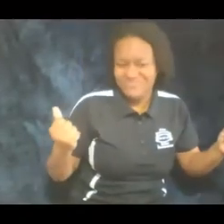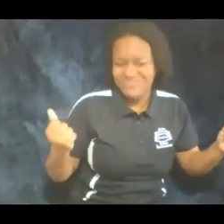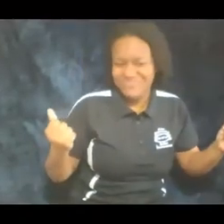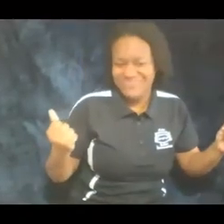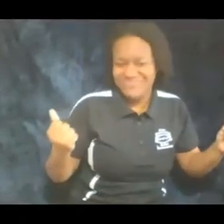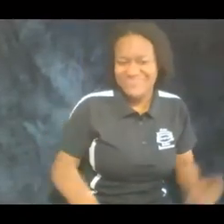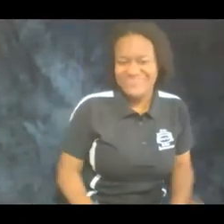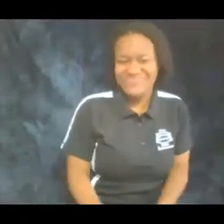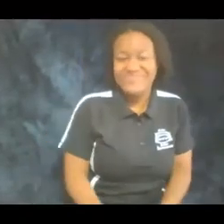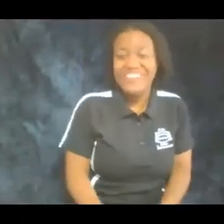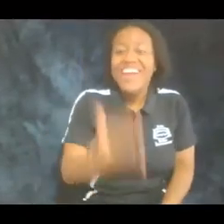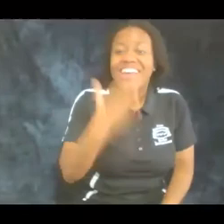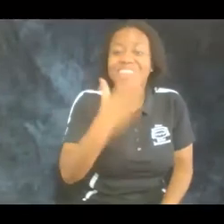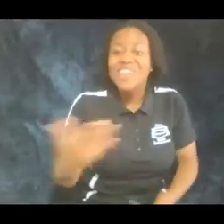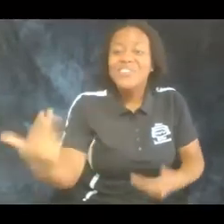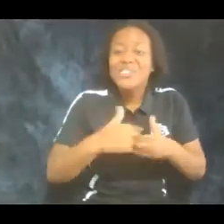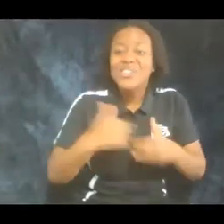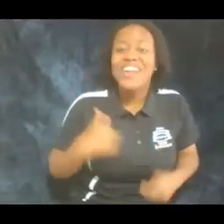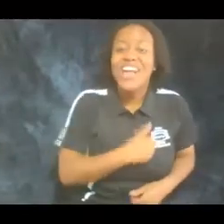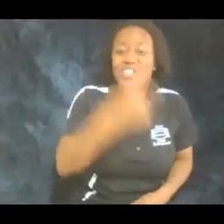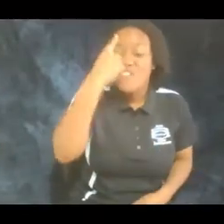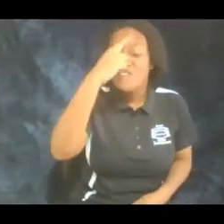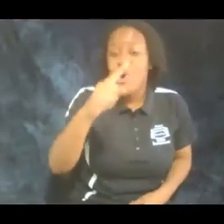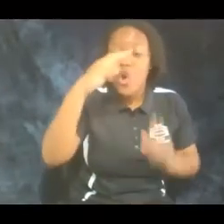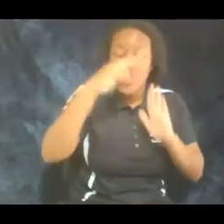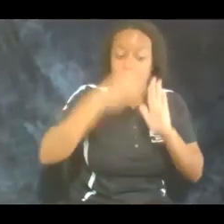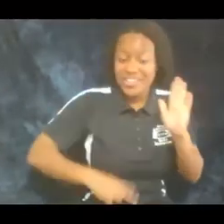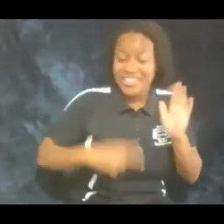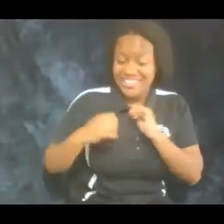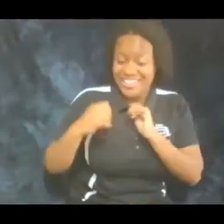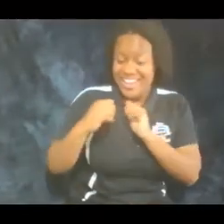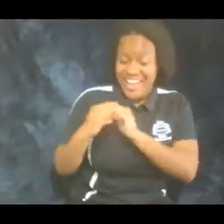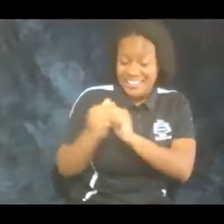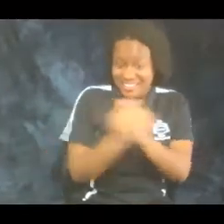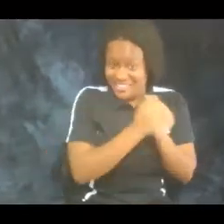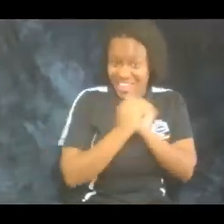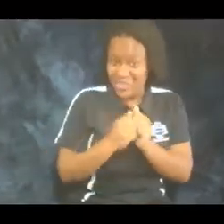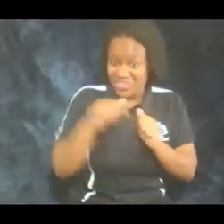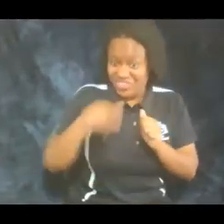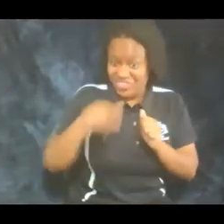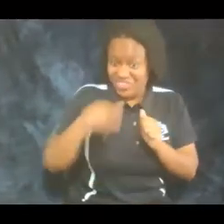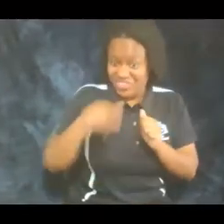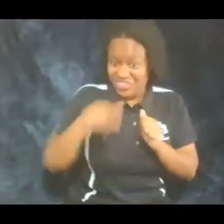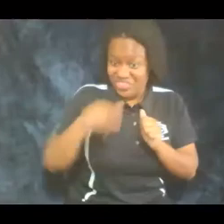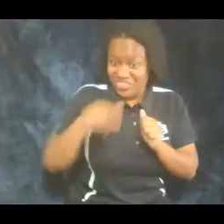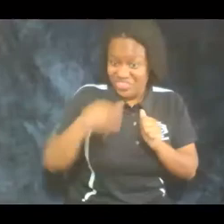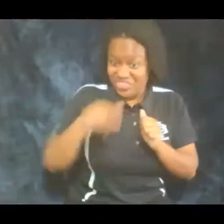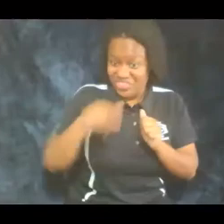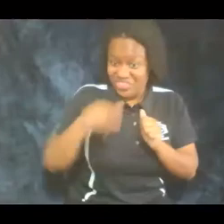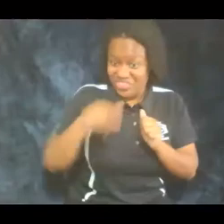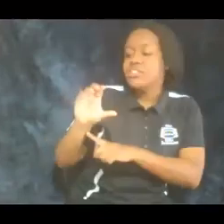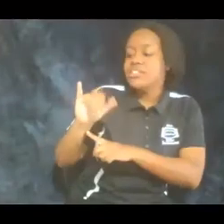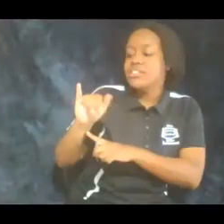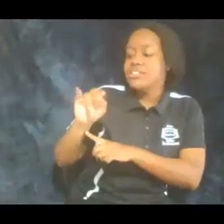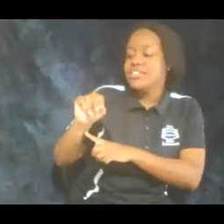Thank you for joining us for our read aloud for this Friday. Again, Cinder, the bubble-blowing dragon. I hope that you had fun listening